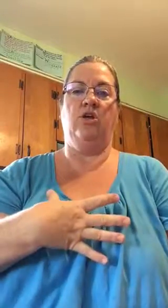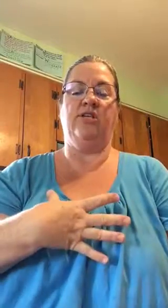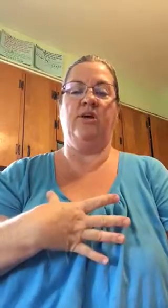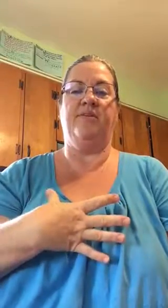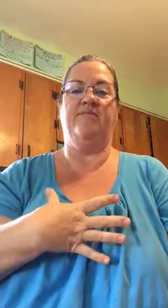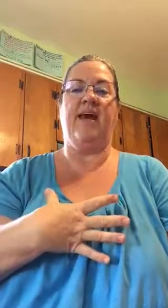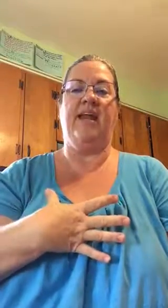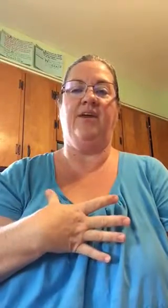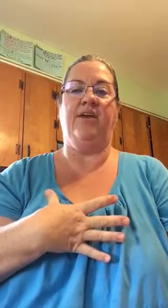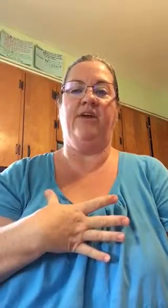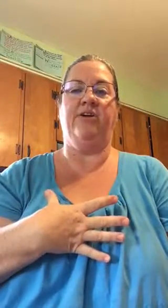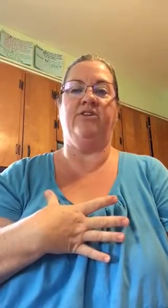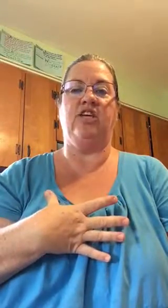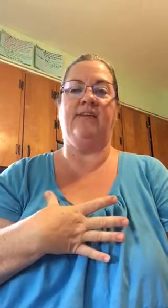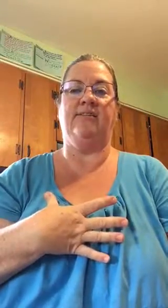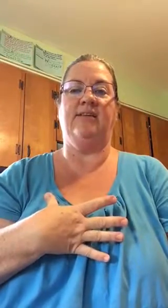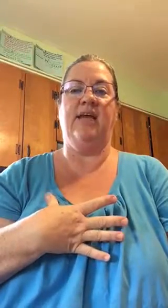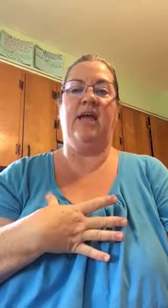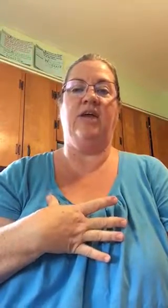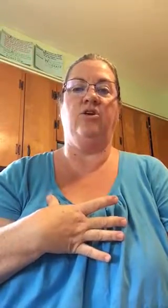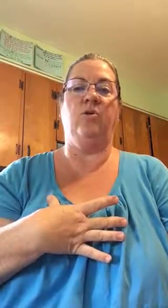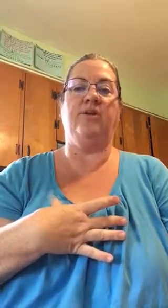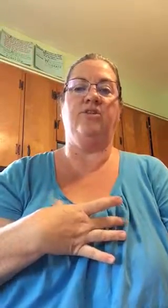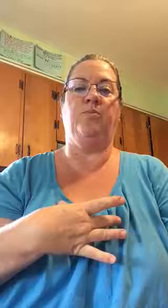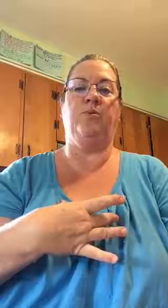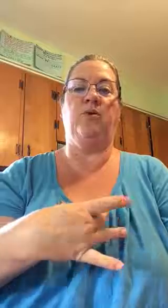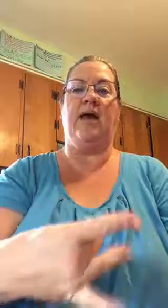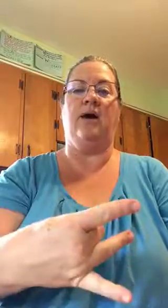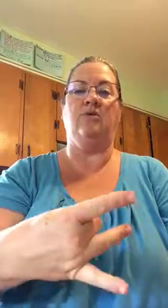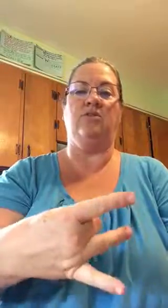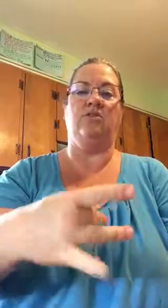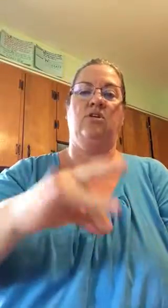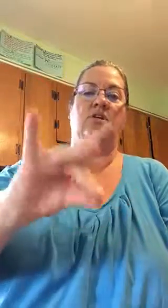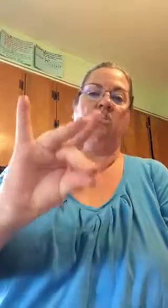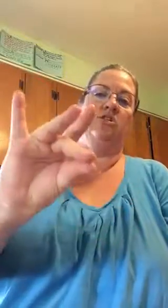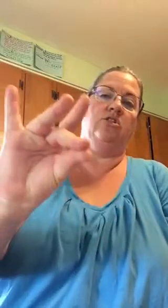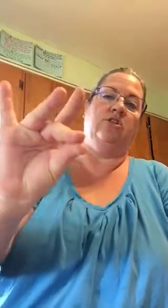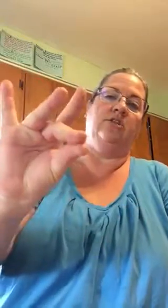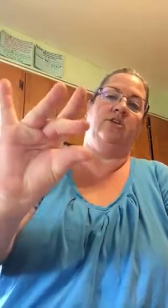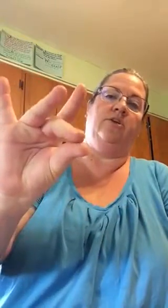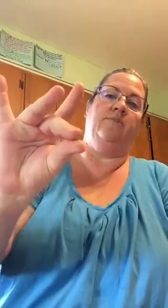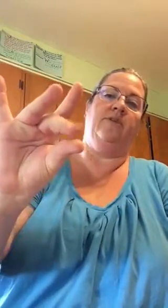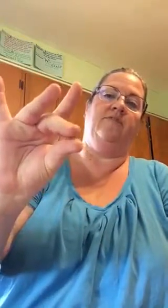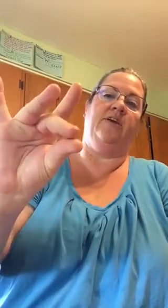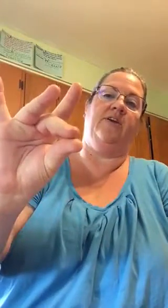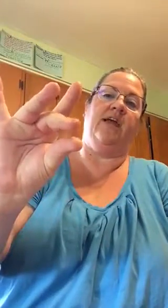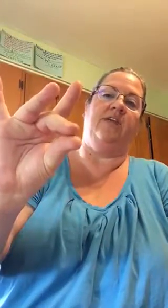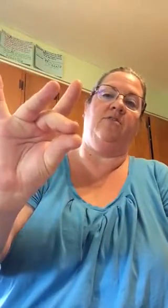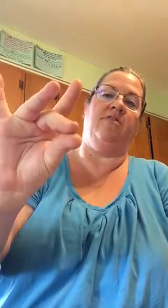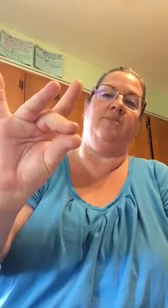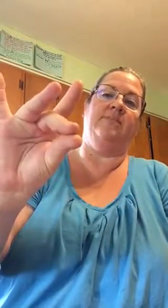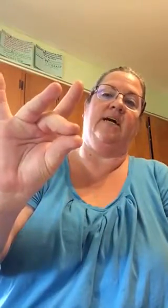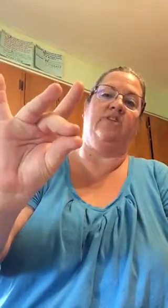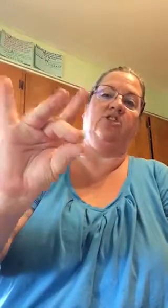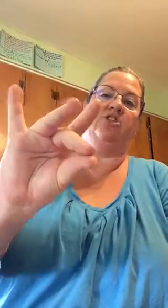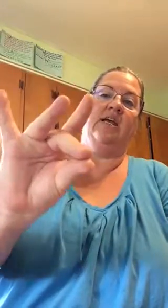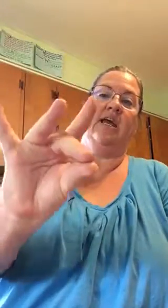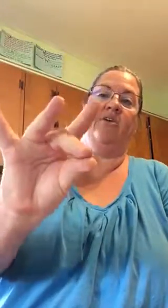going to start with a flat hand right here at your chest, and you're going to pull out until your middle finger and your thumb touch, and your